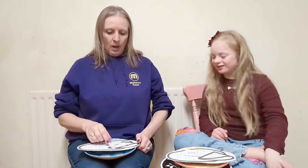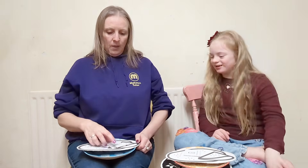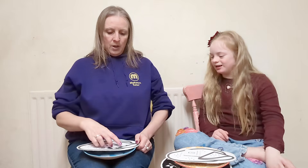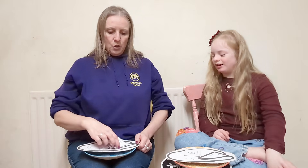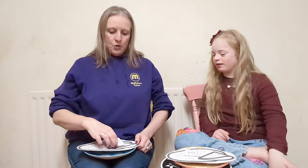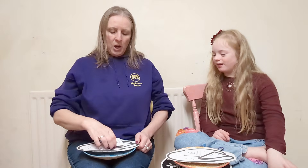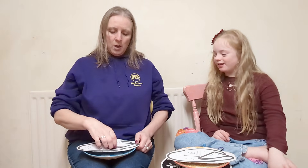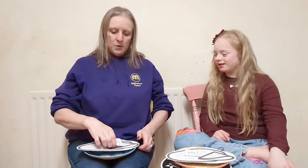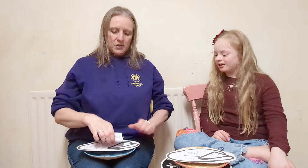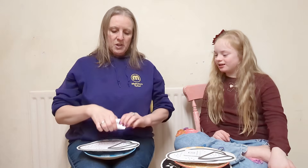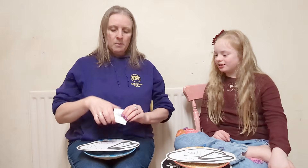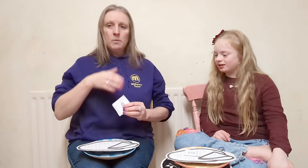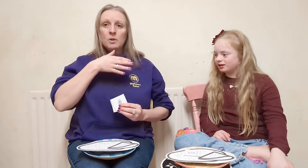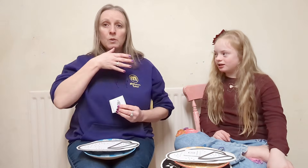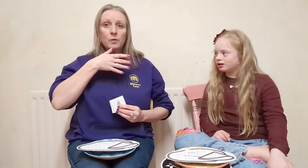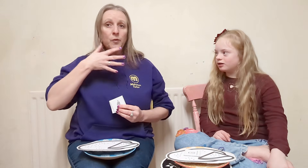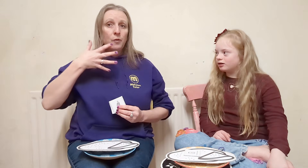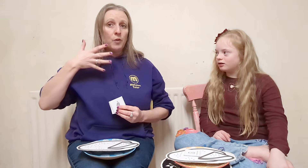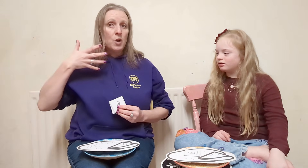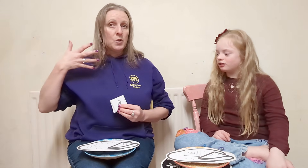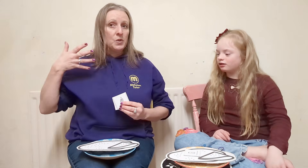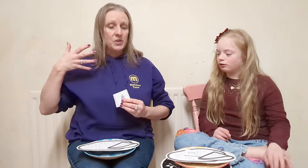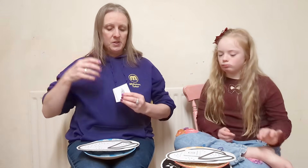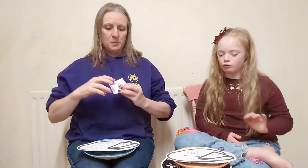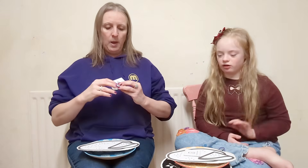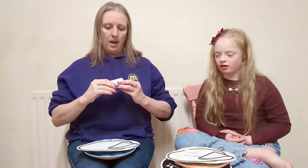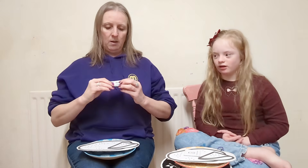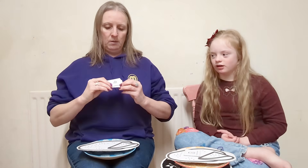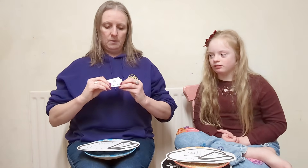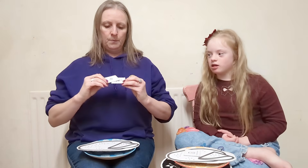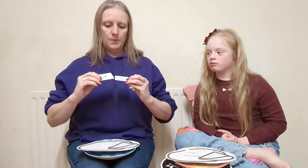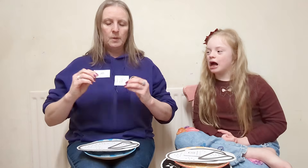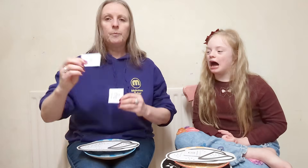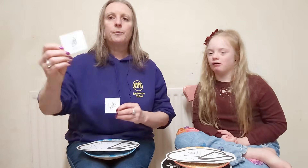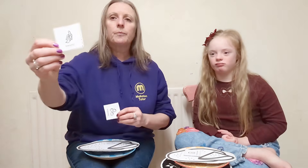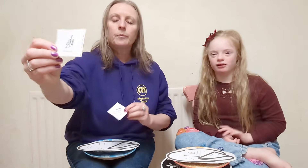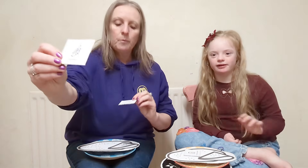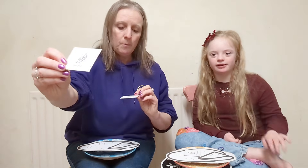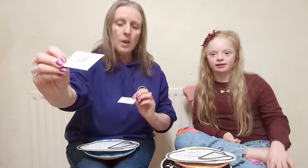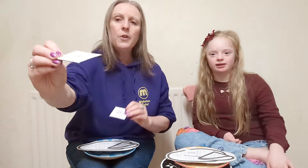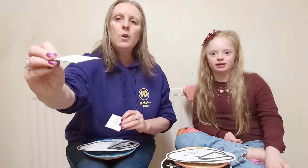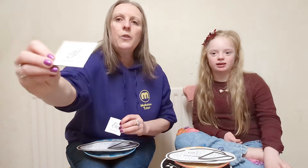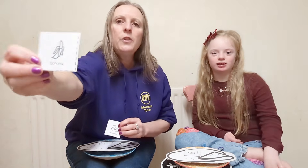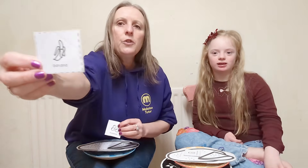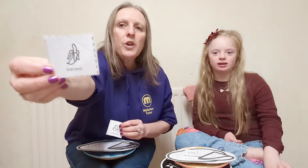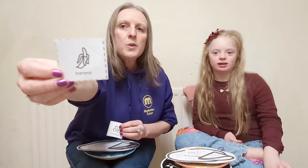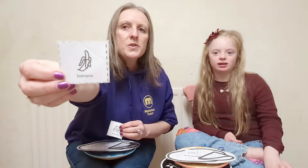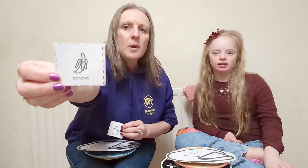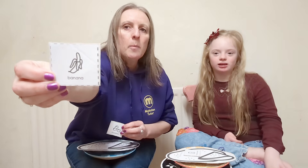And then you chose some fruit as well. Did you have? So Lucinda chose some